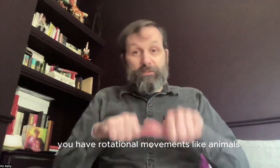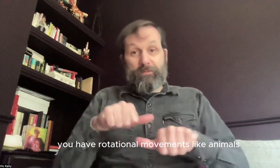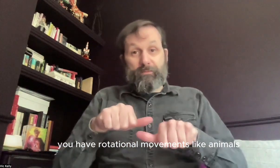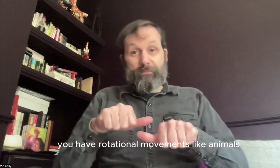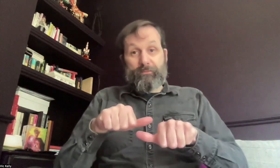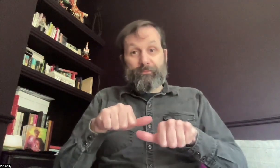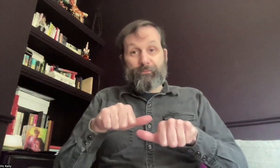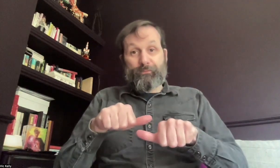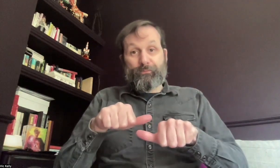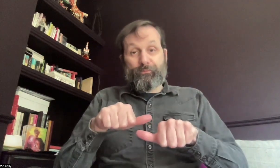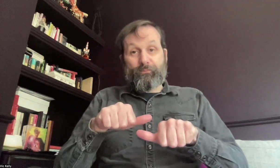animals,